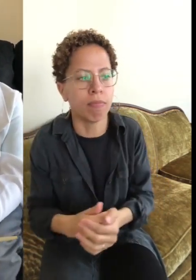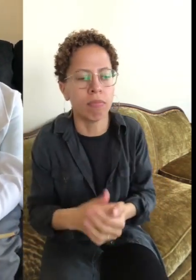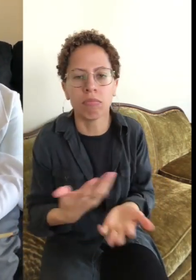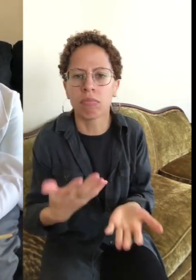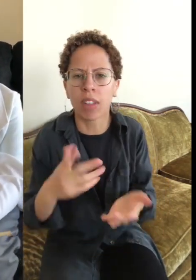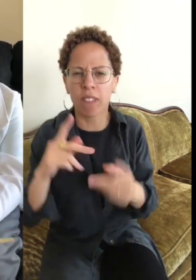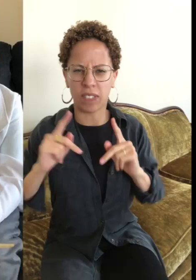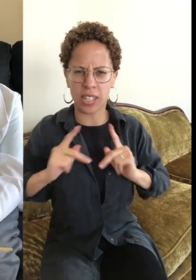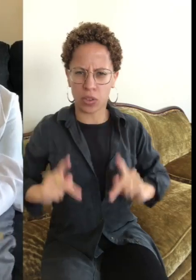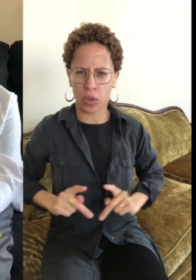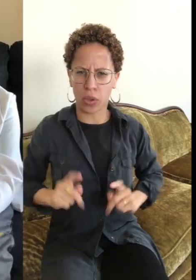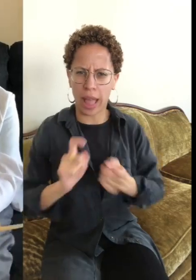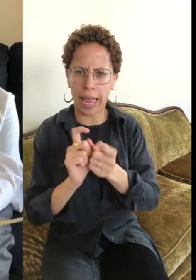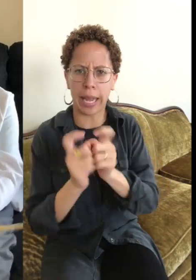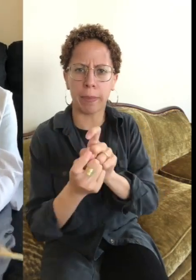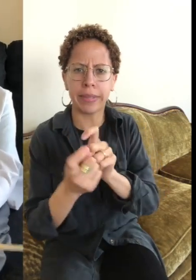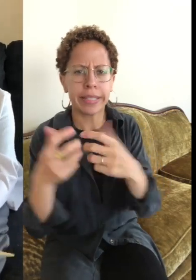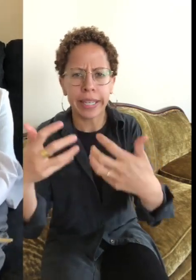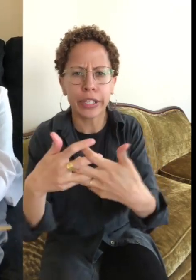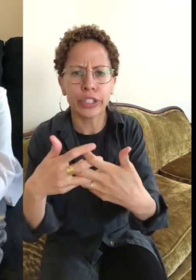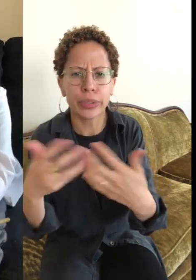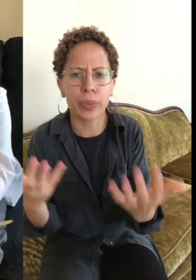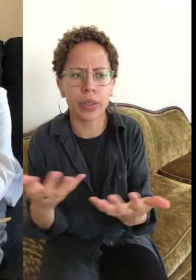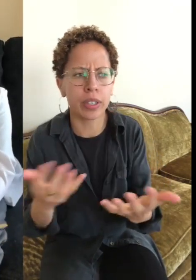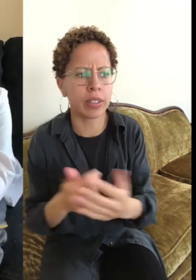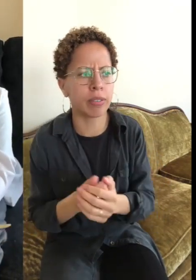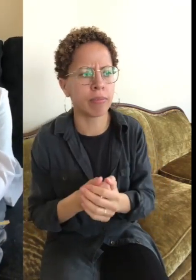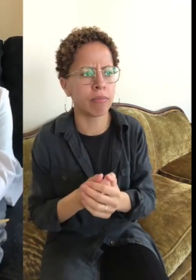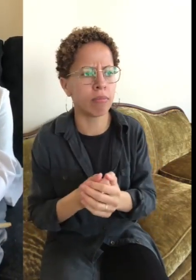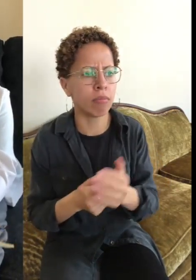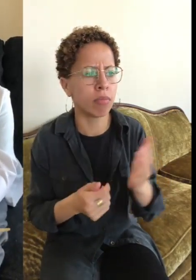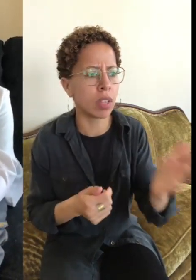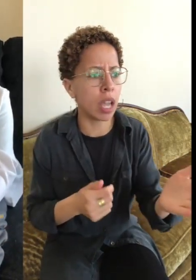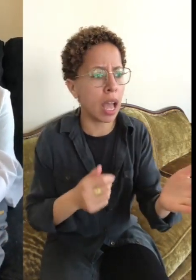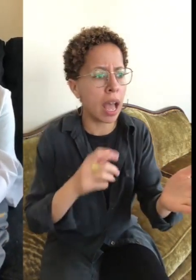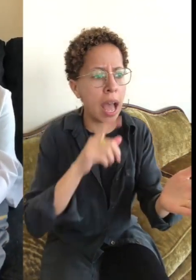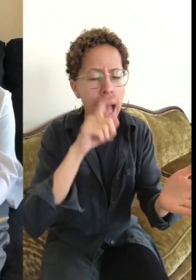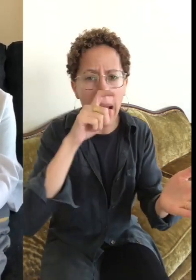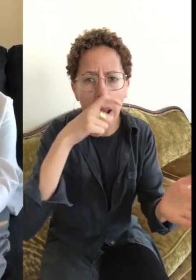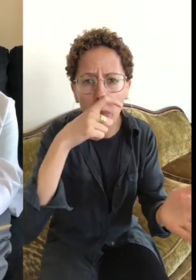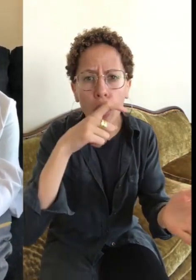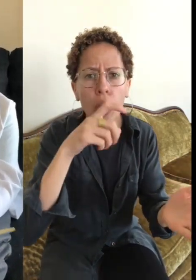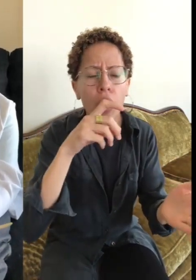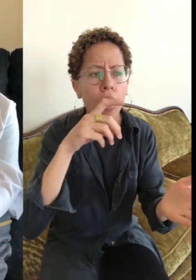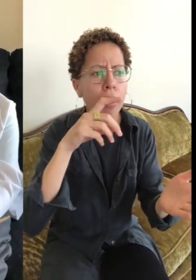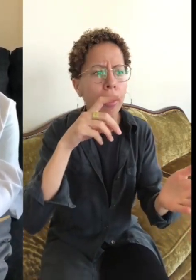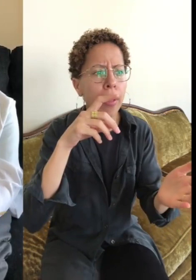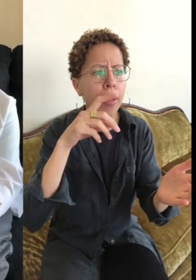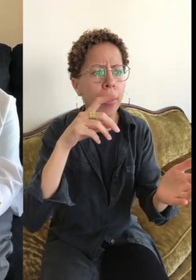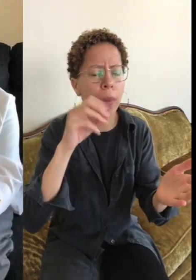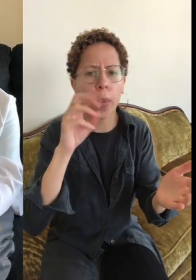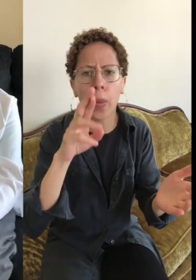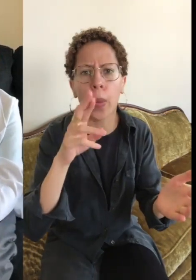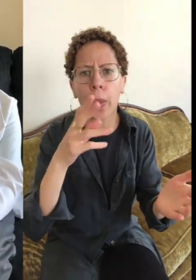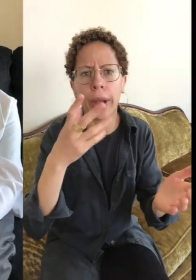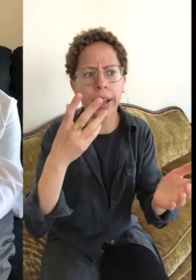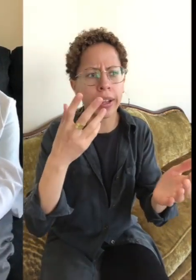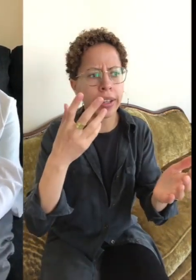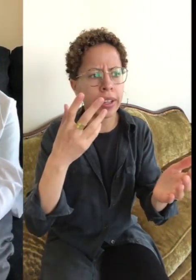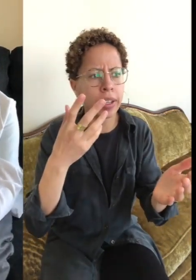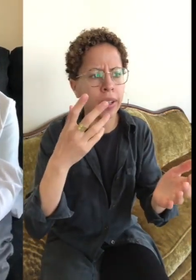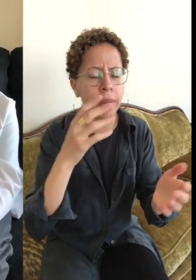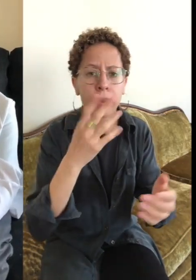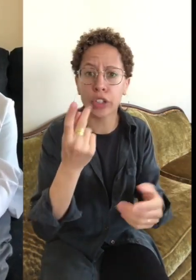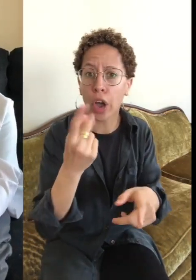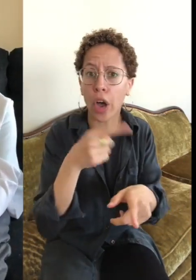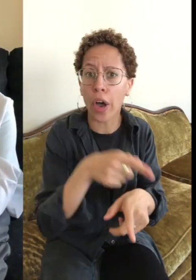a physical adaptation? When Storm growls Oh, or that's dog. still a behavior. Yeah. When Storm